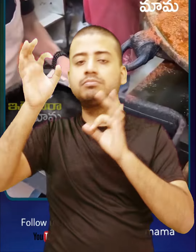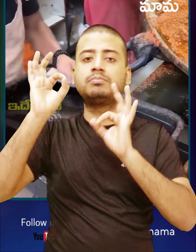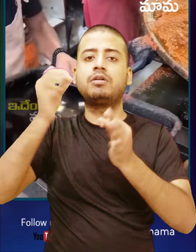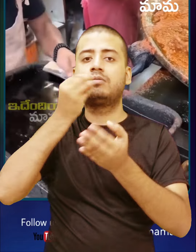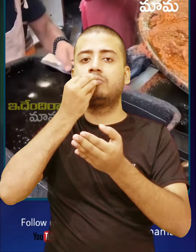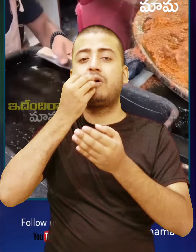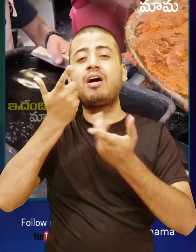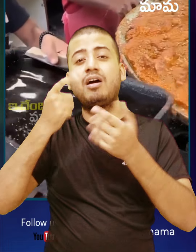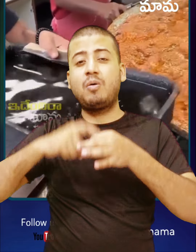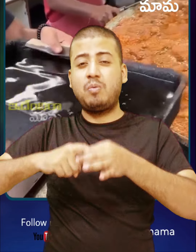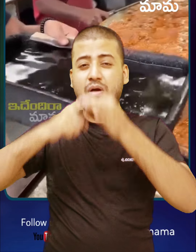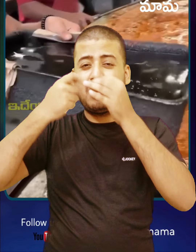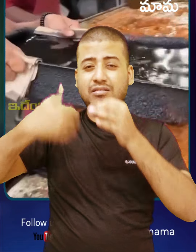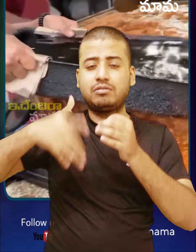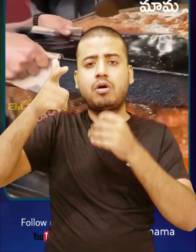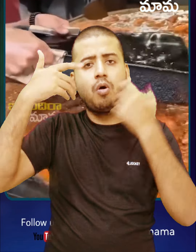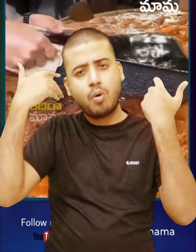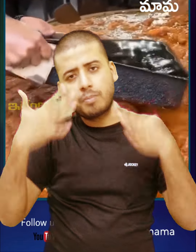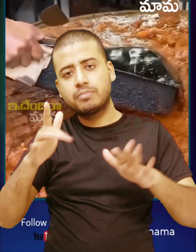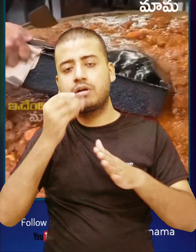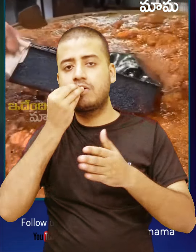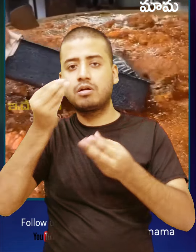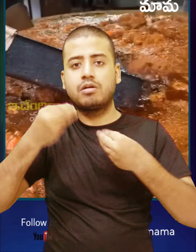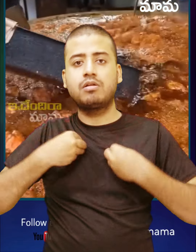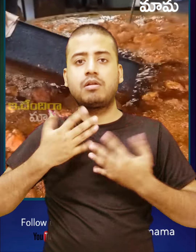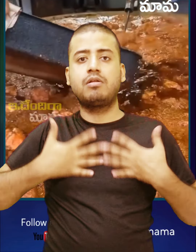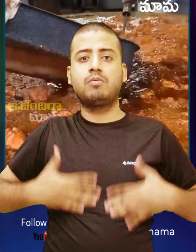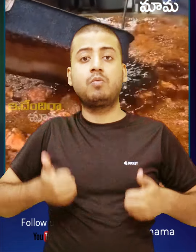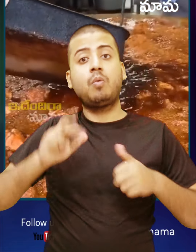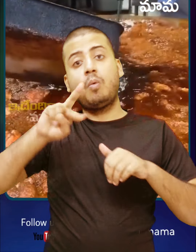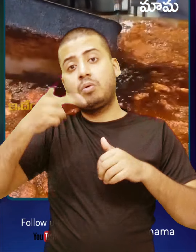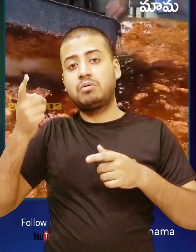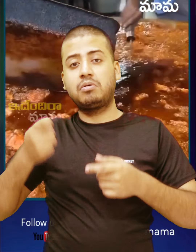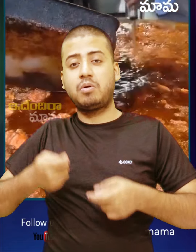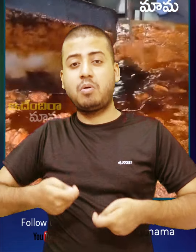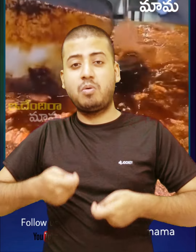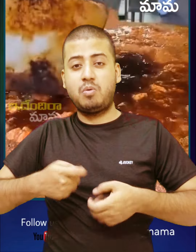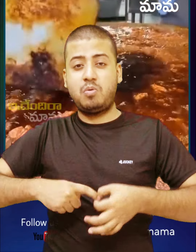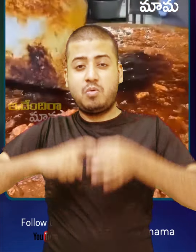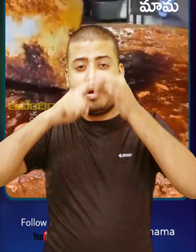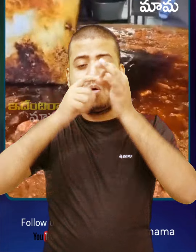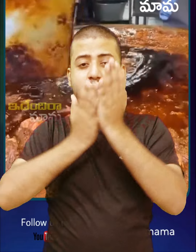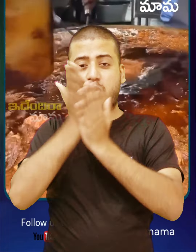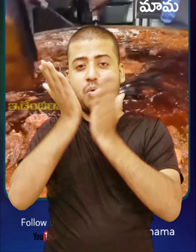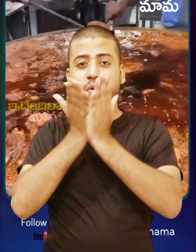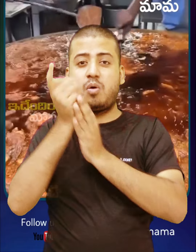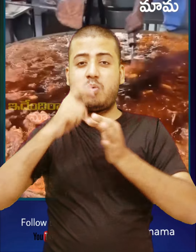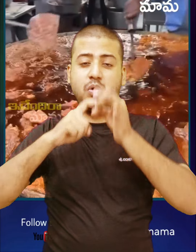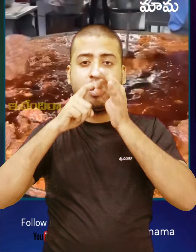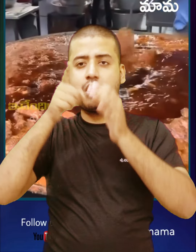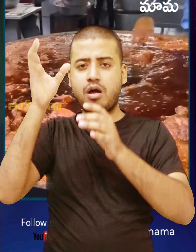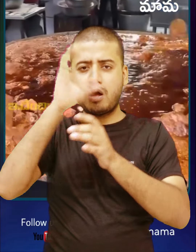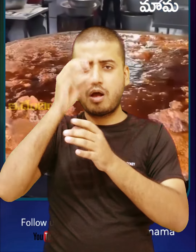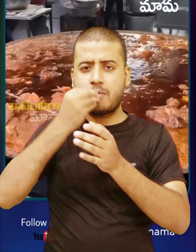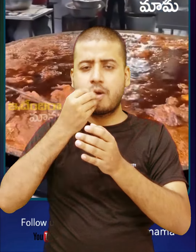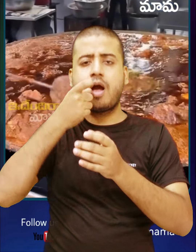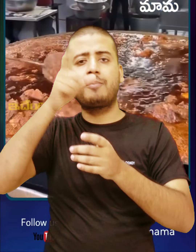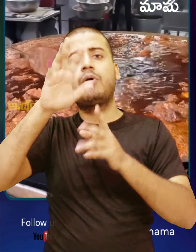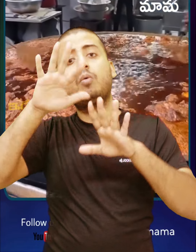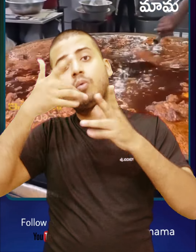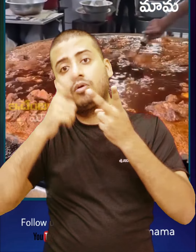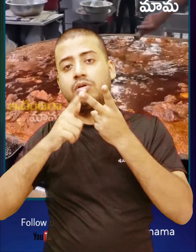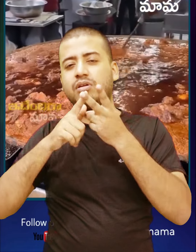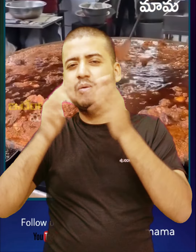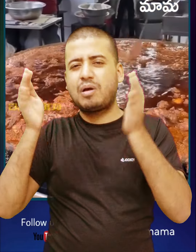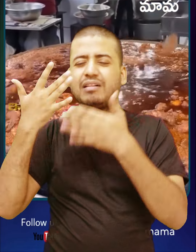have positive reviews about food quality and service. If you are unsure, try a thali for a variety of